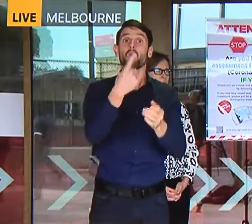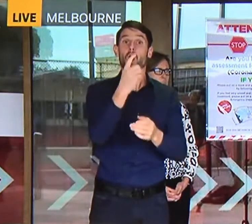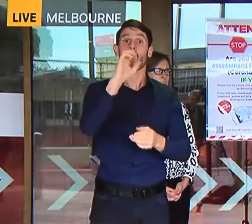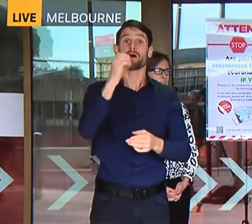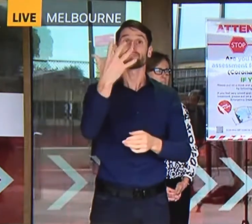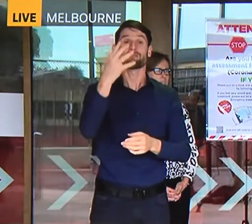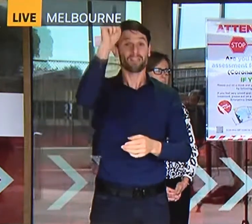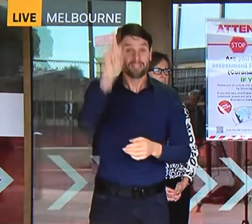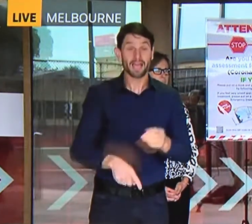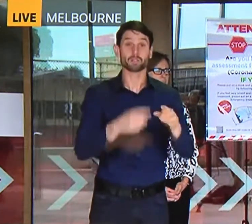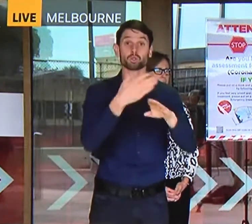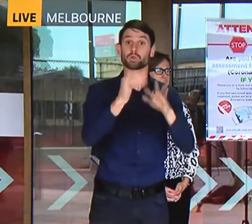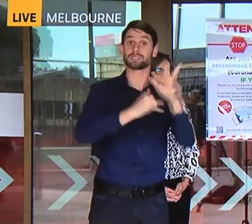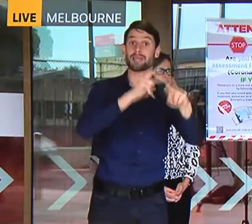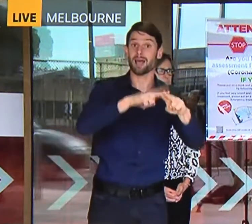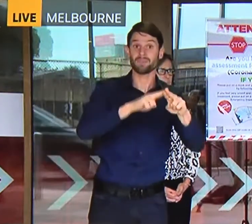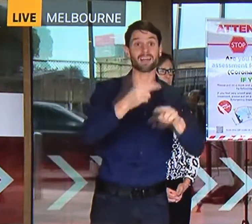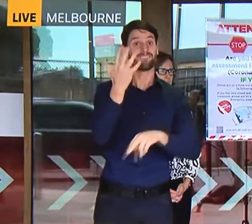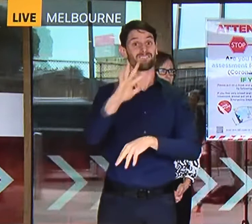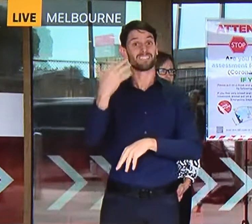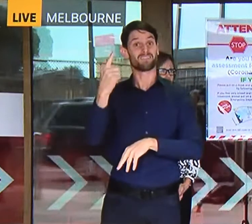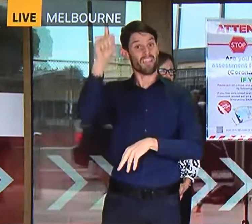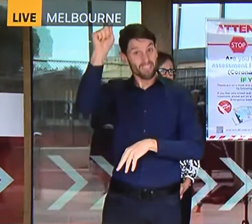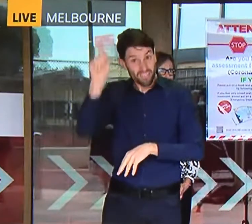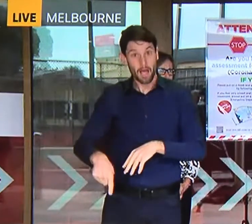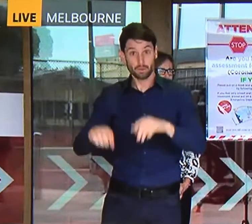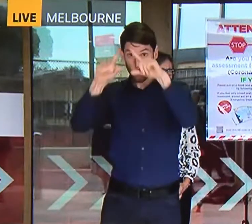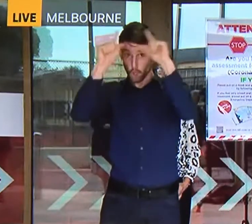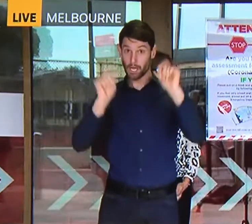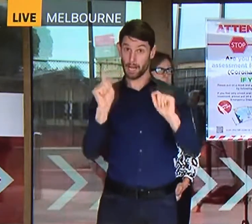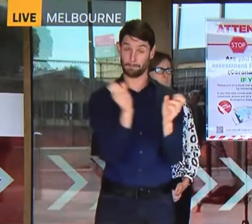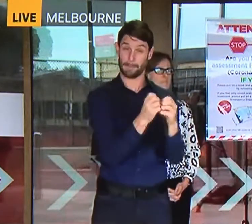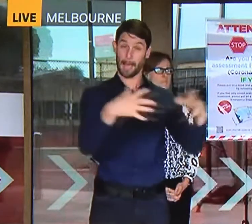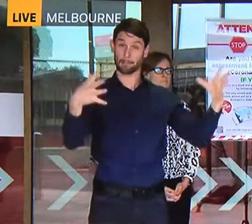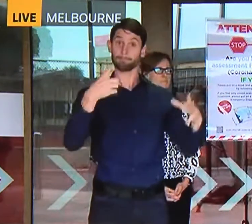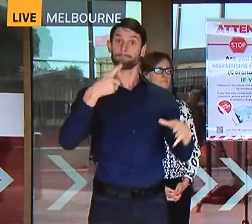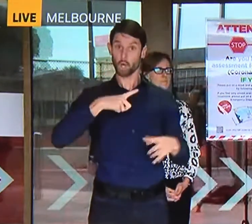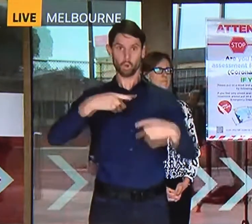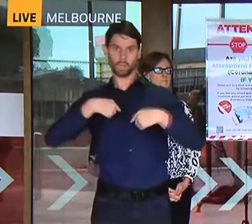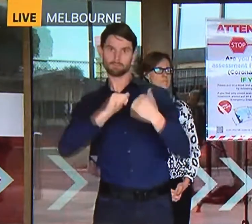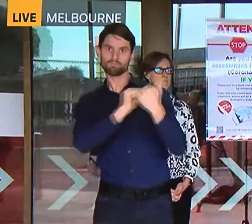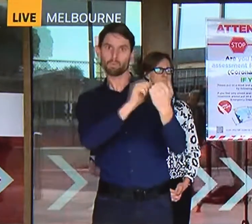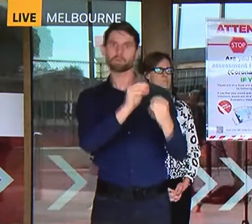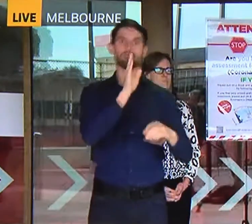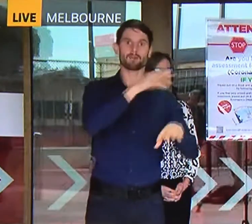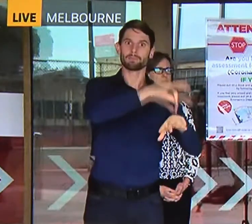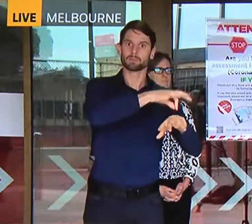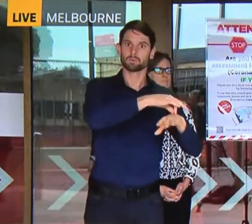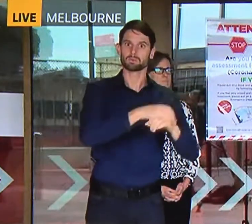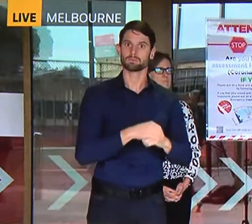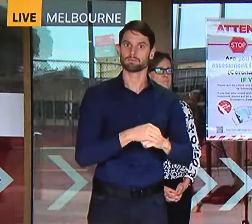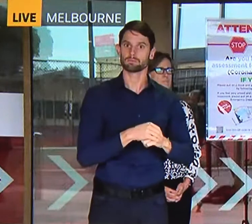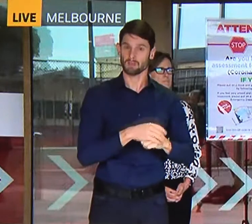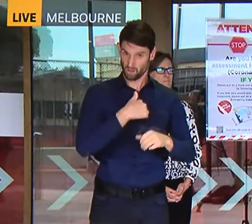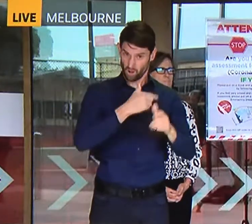particular 57,000 nurses into the battle against coronavirus and supporting our health system. Today, I